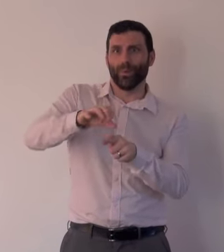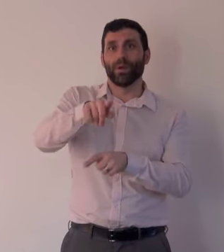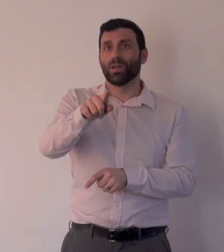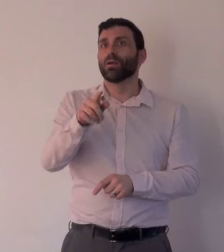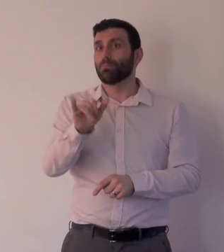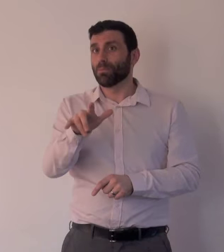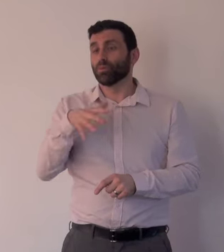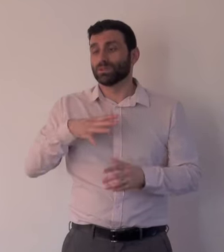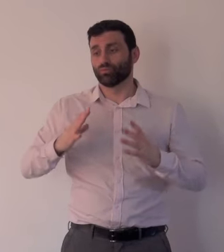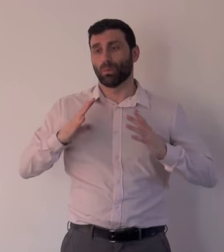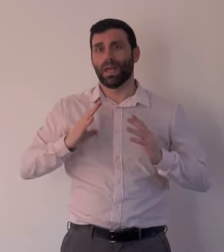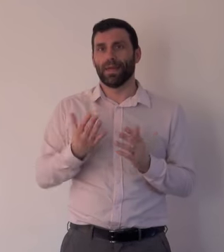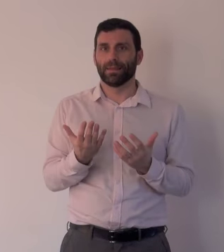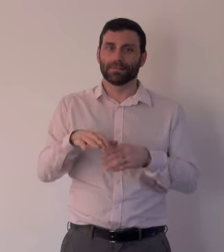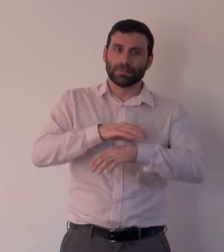required, in addition to the other duties.